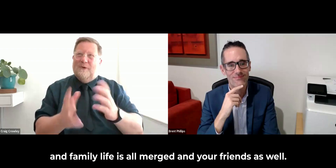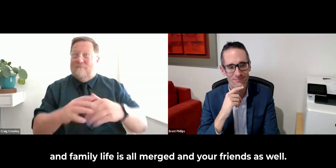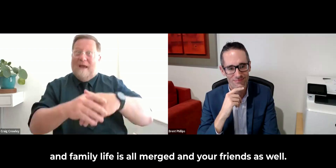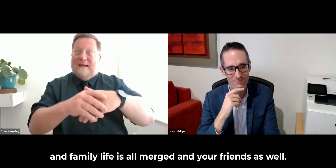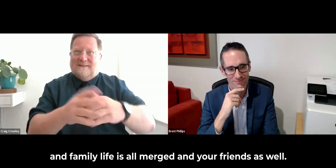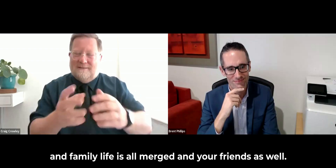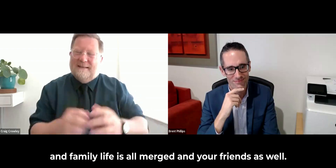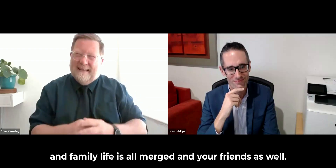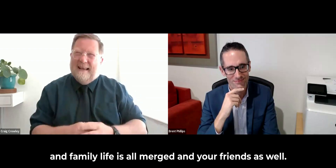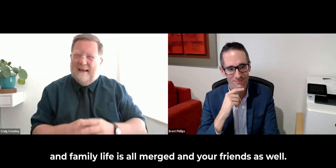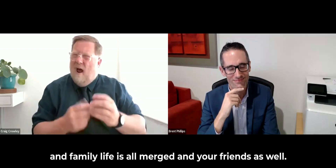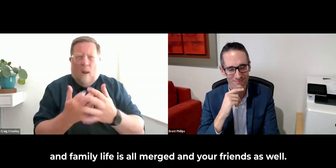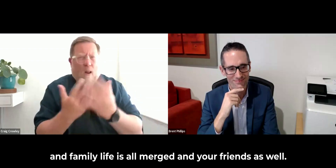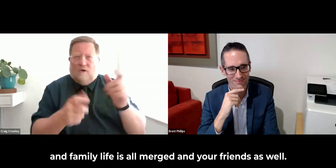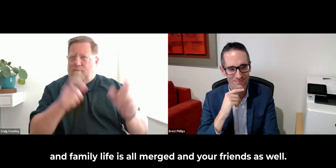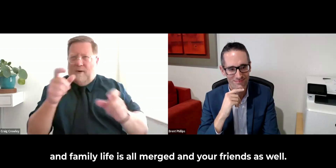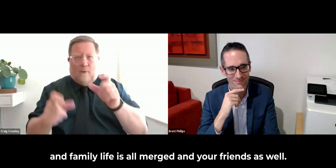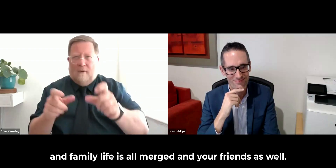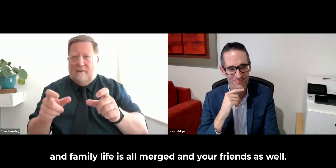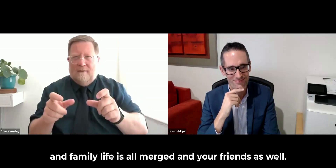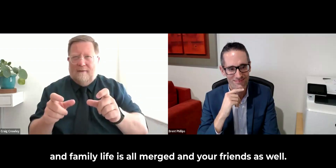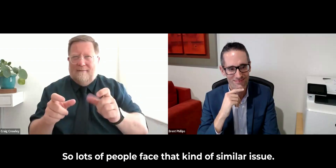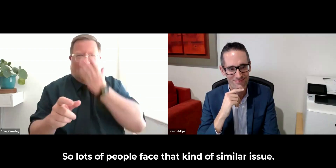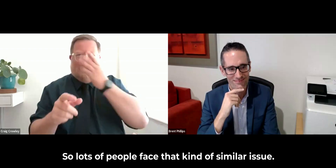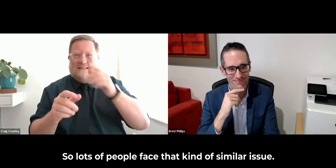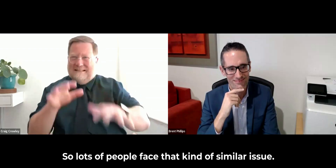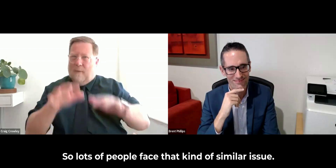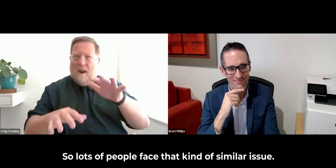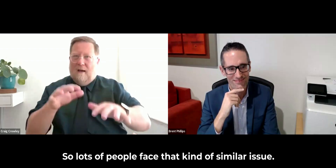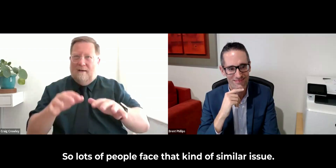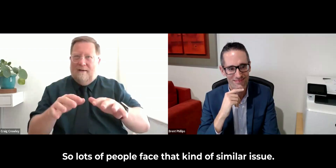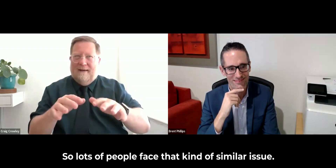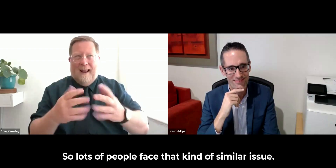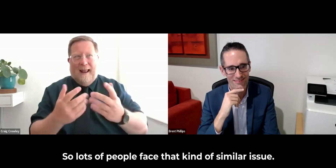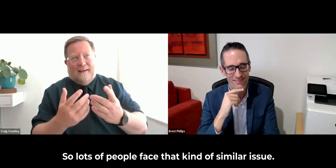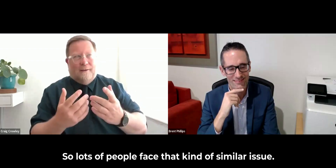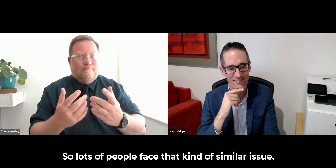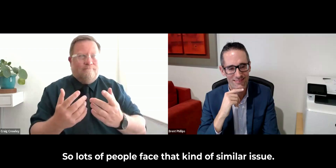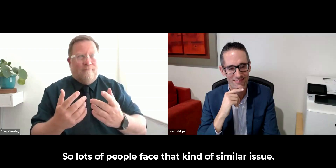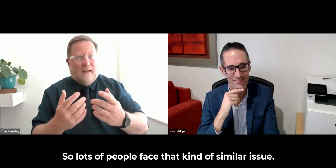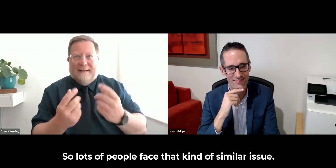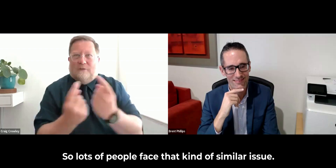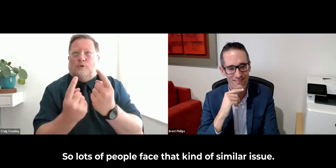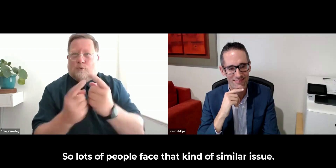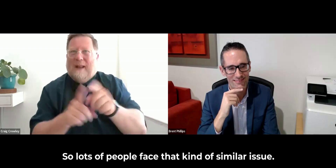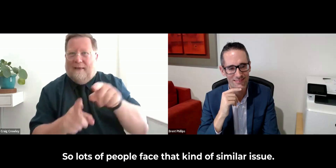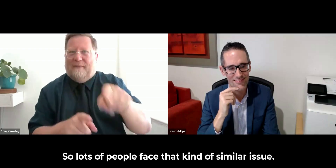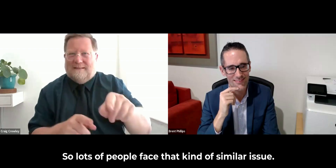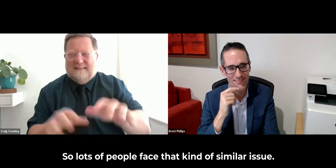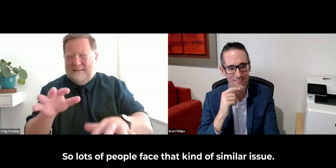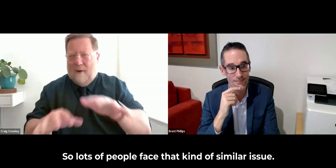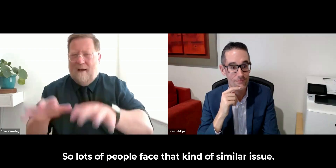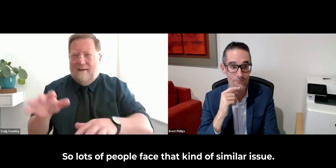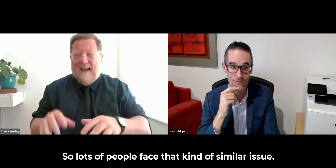life is all merged, and your friends as well. So lots of people face that kind of similar